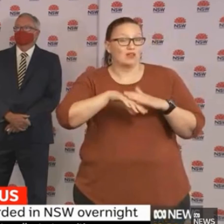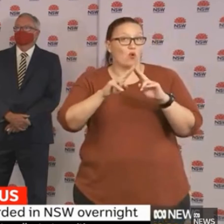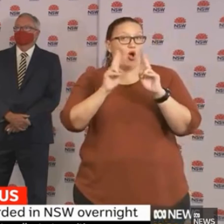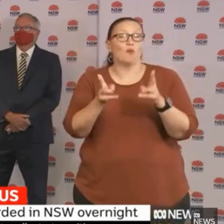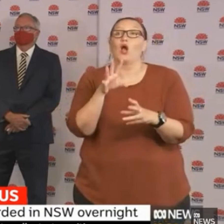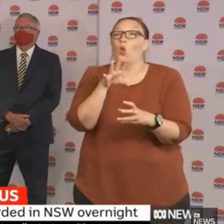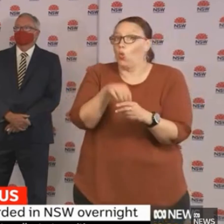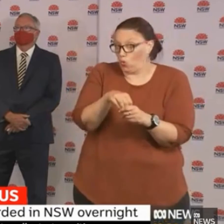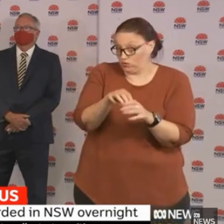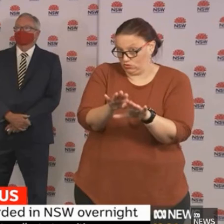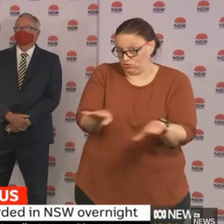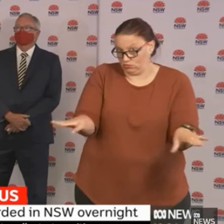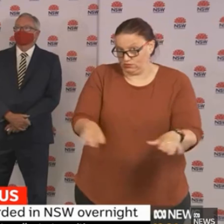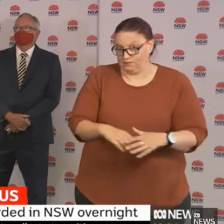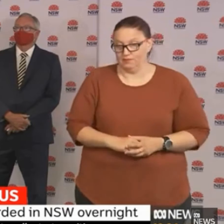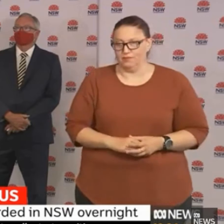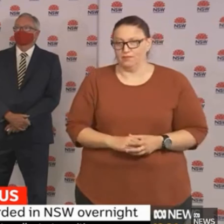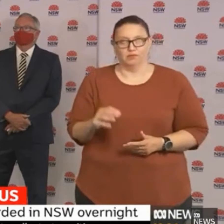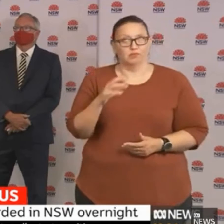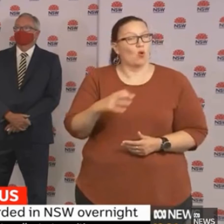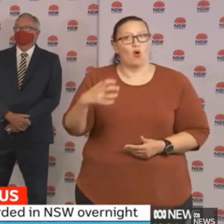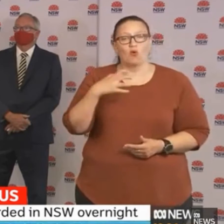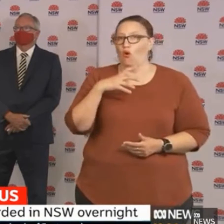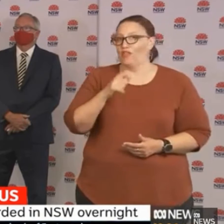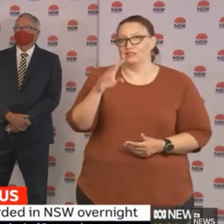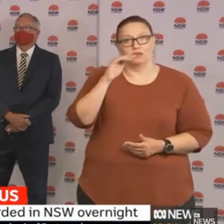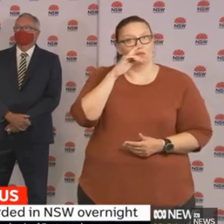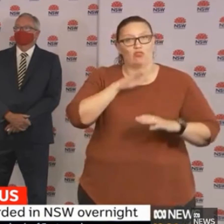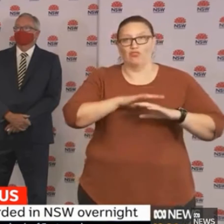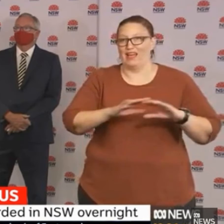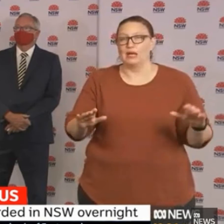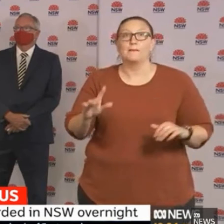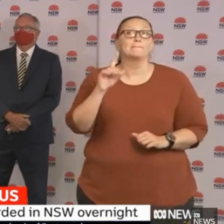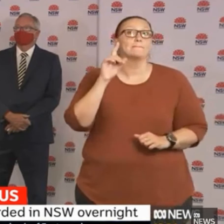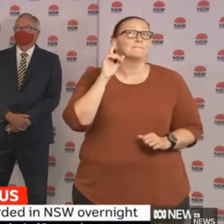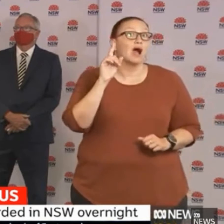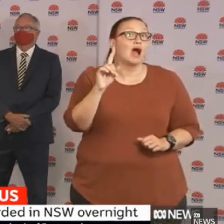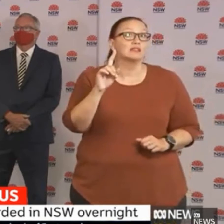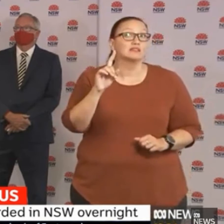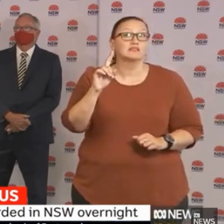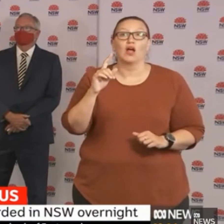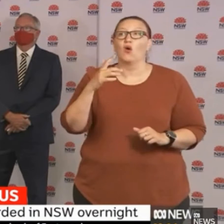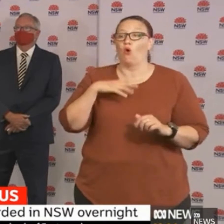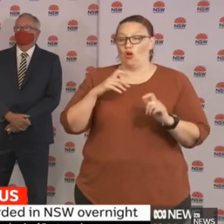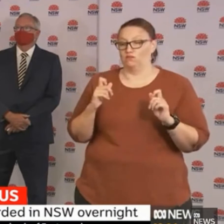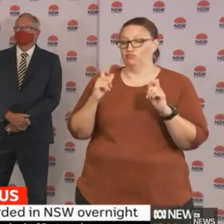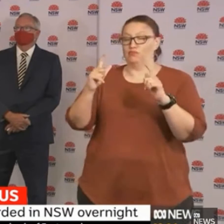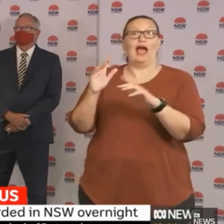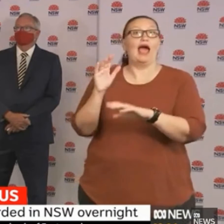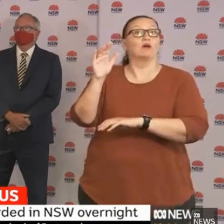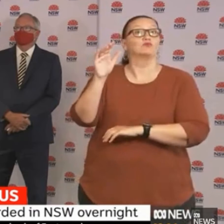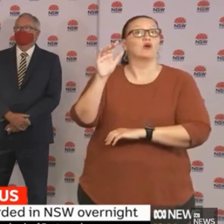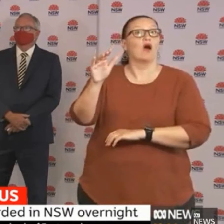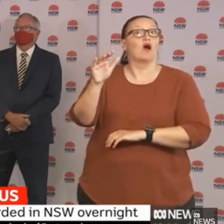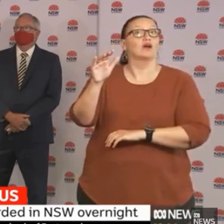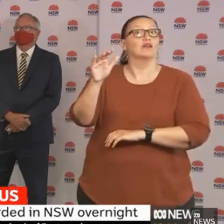in your home if you're from Greater Sydney, but no more than that. However, we are reducing outdoor gatherings to 50 rather